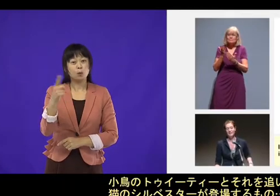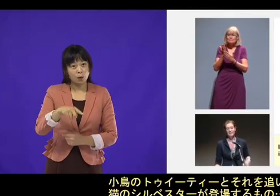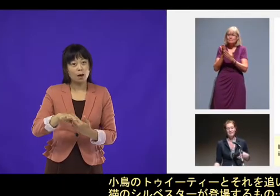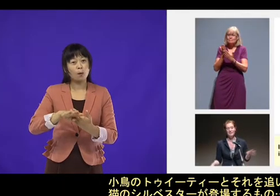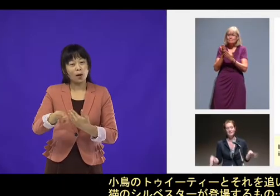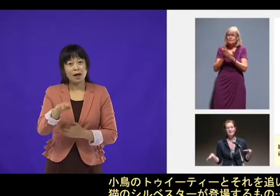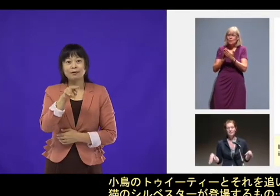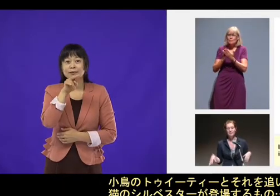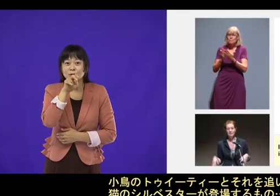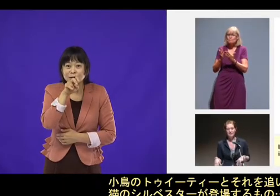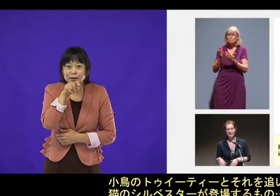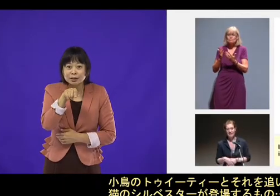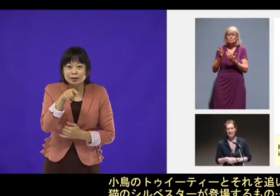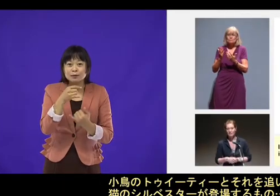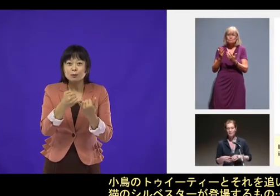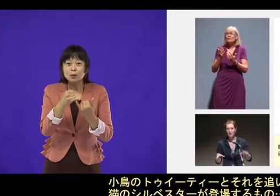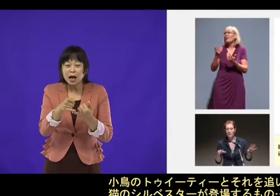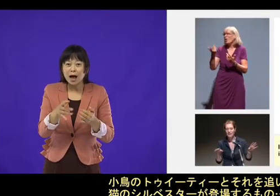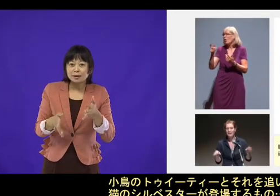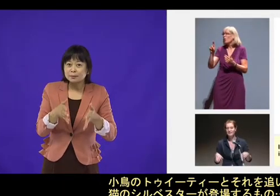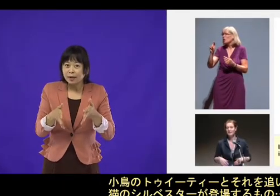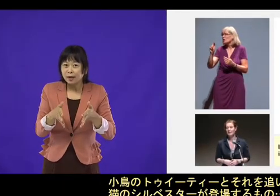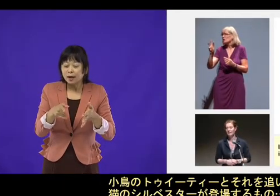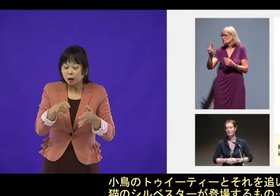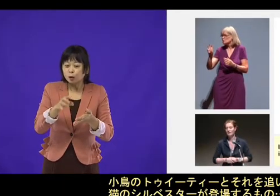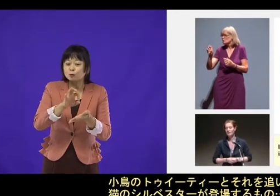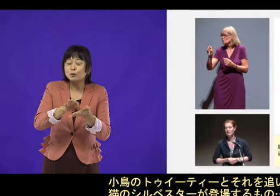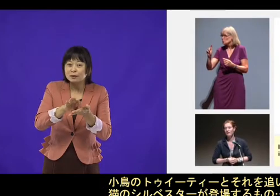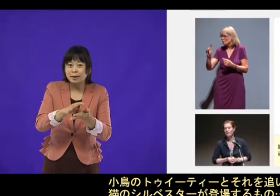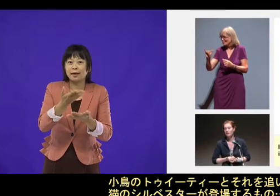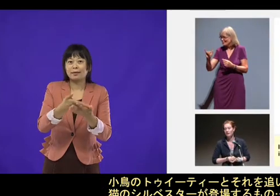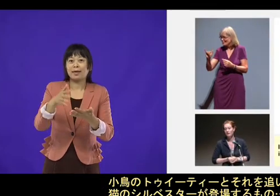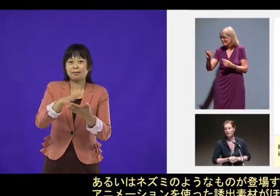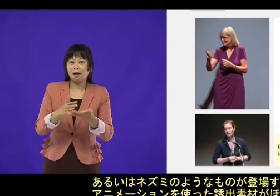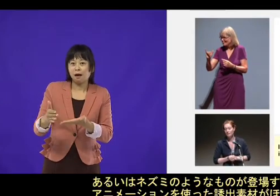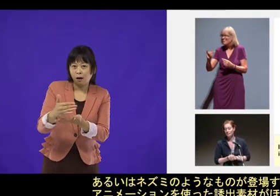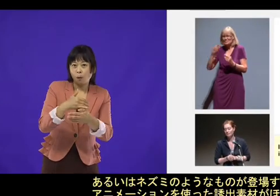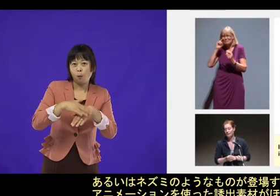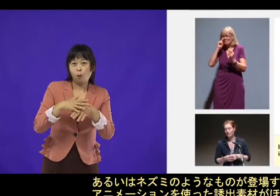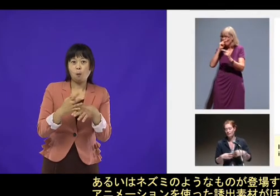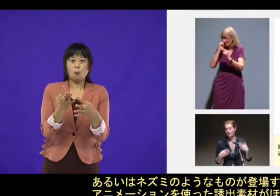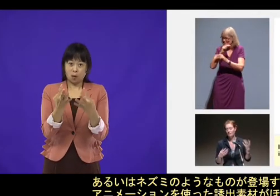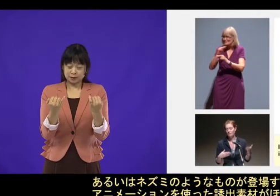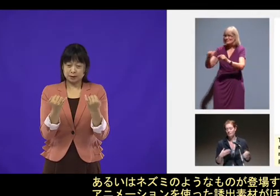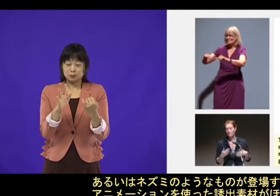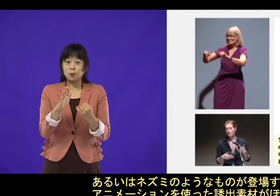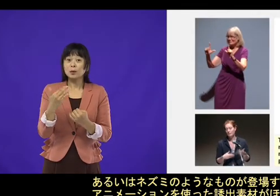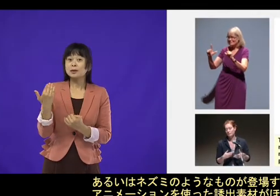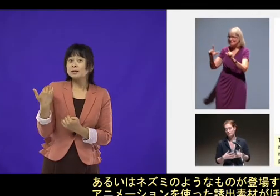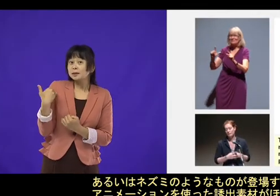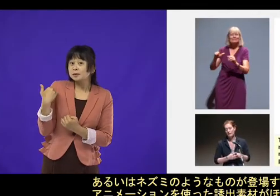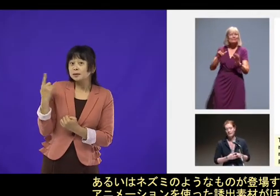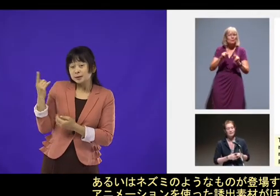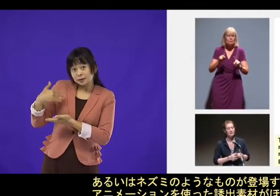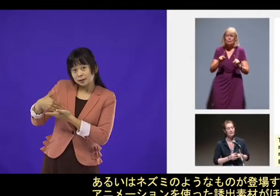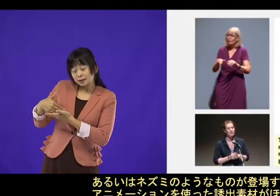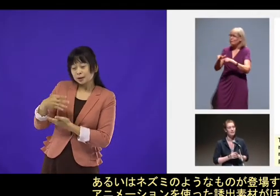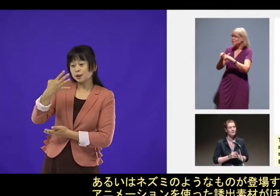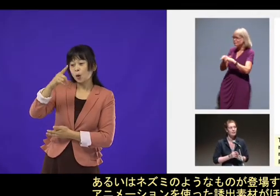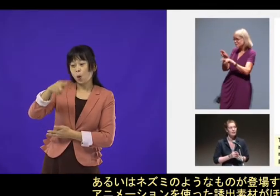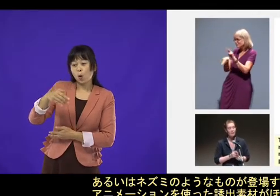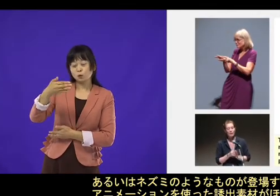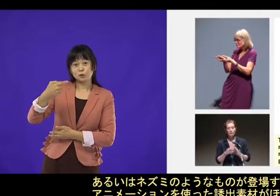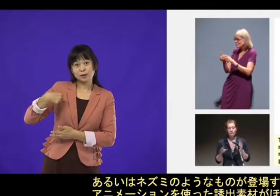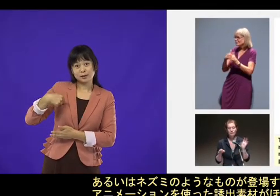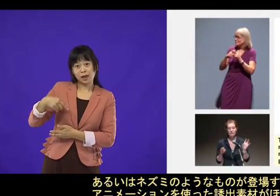like with the Tweety bird and the cat following it. And I've got things like